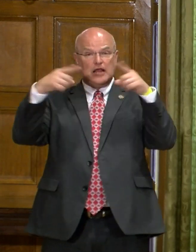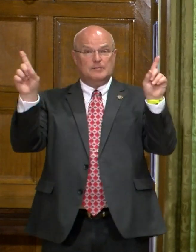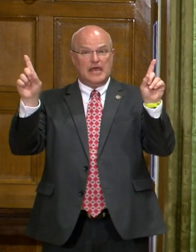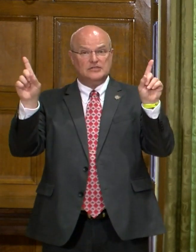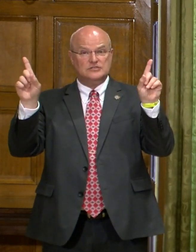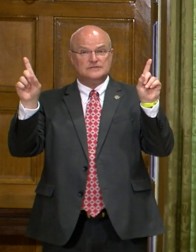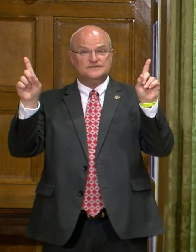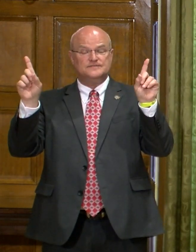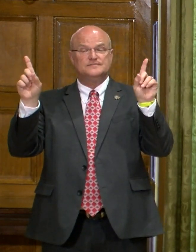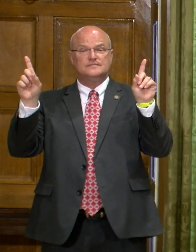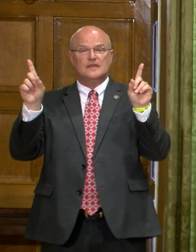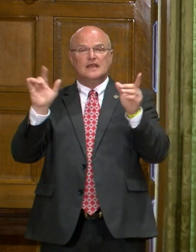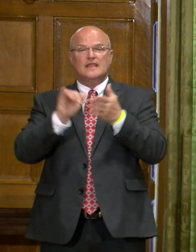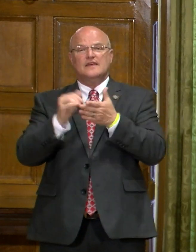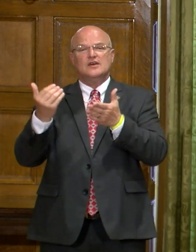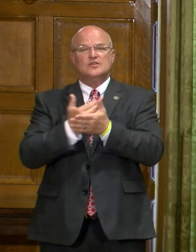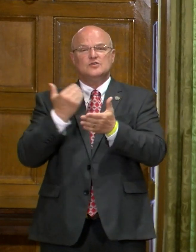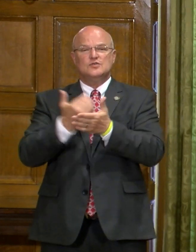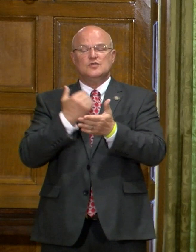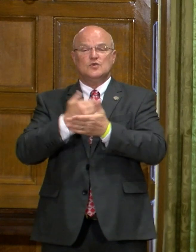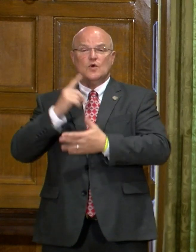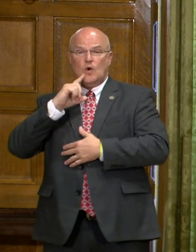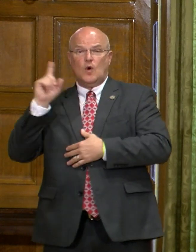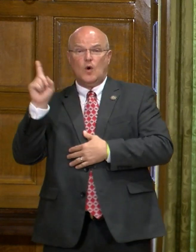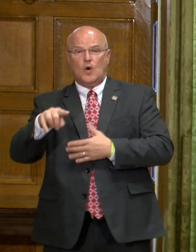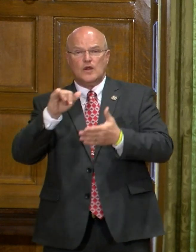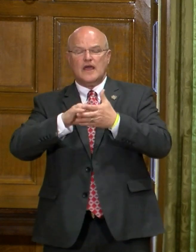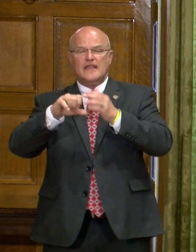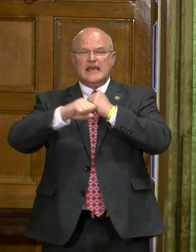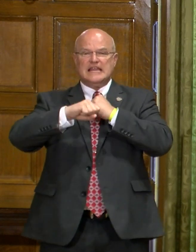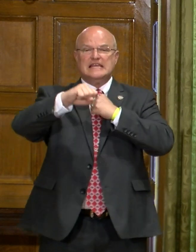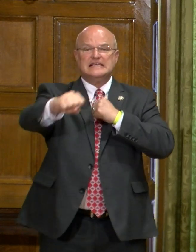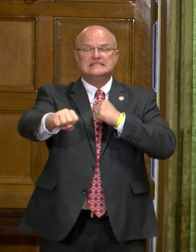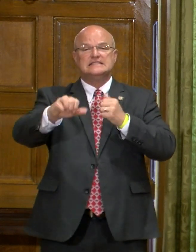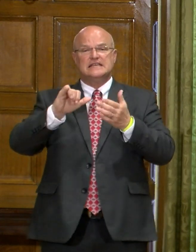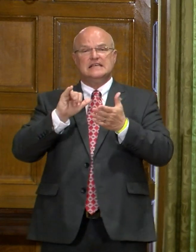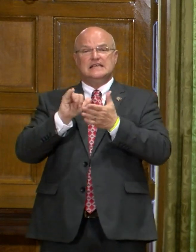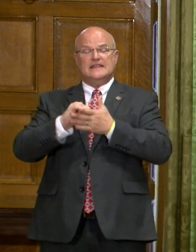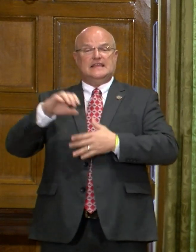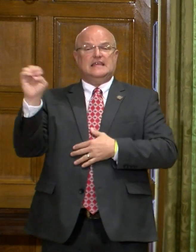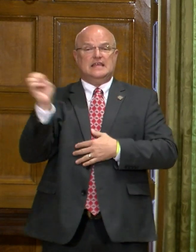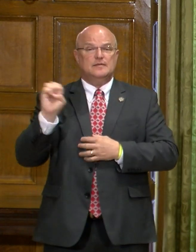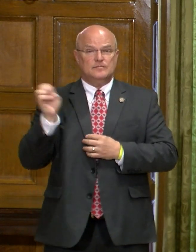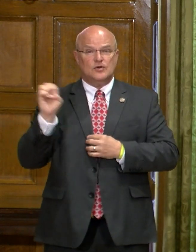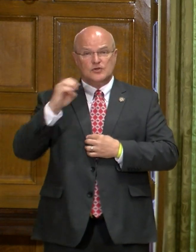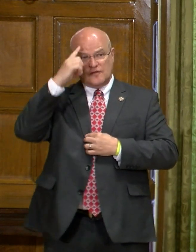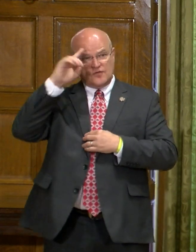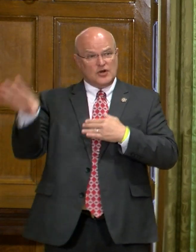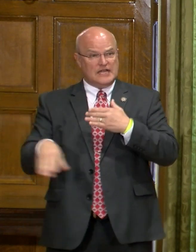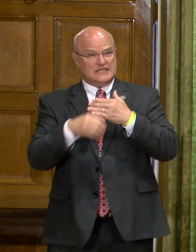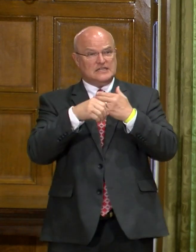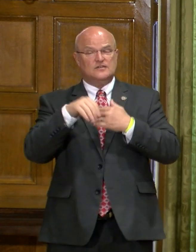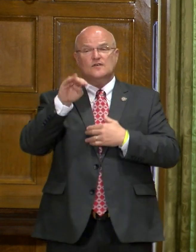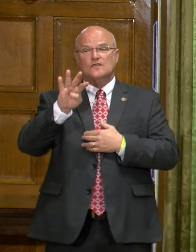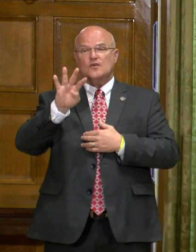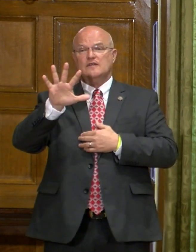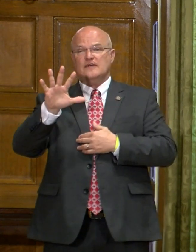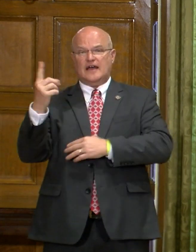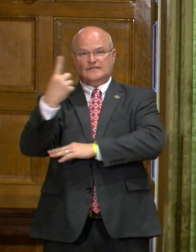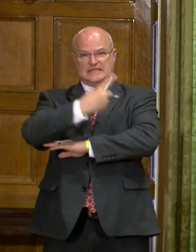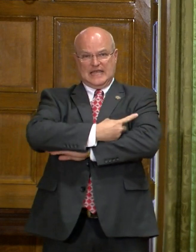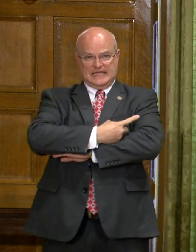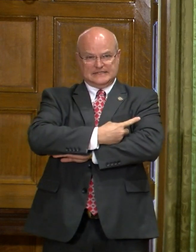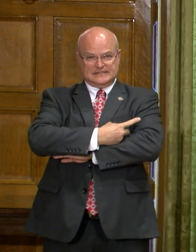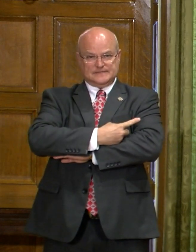proclamation, the new executive order that extends the emergency for an additional 45